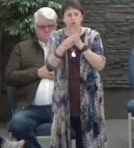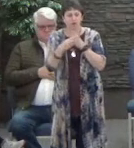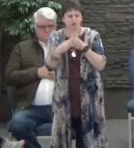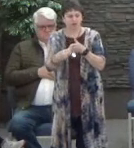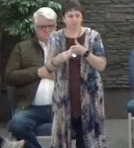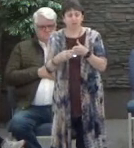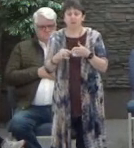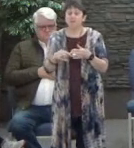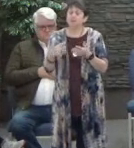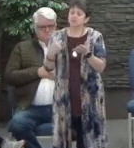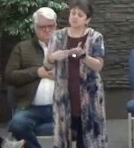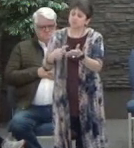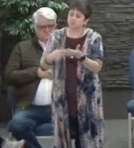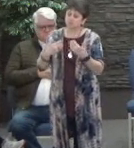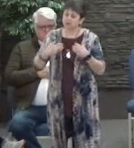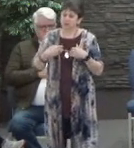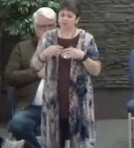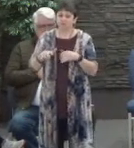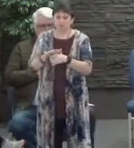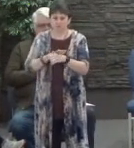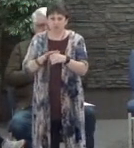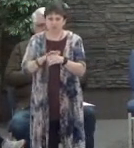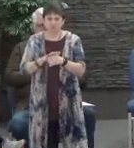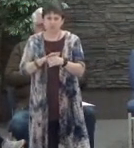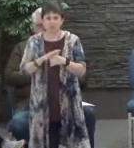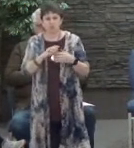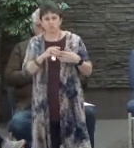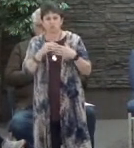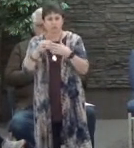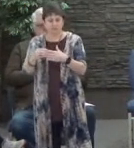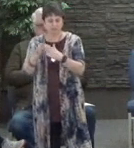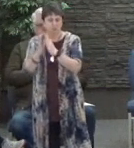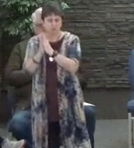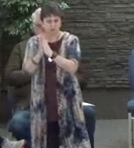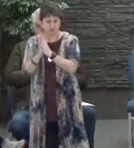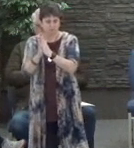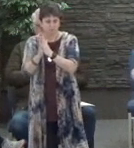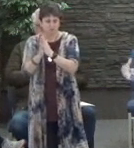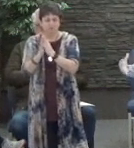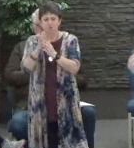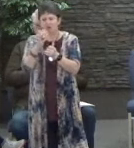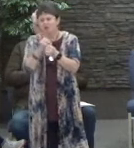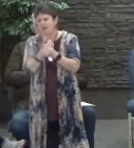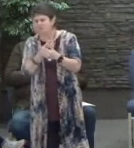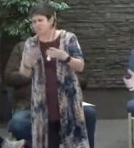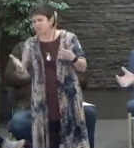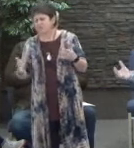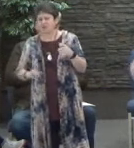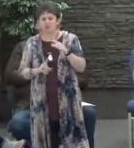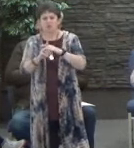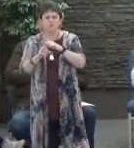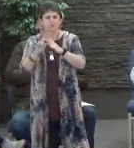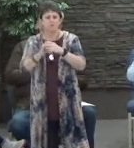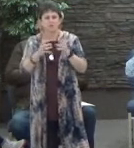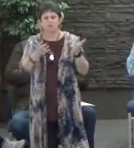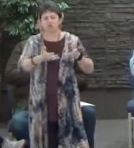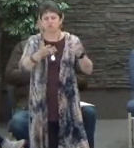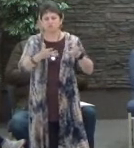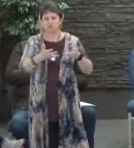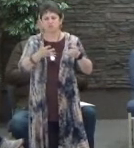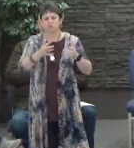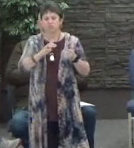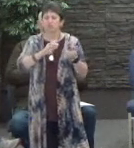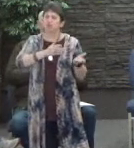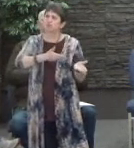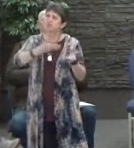These conversations that we have in these areas, they then lead to prayer. And so everything that comes up in that conversation, turn